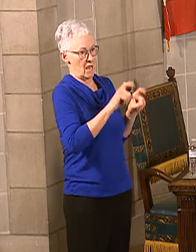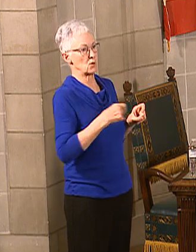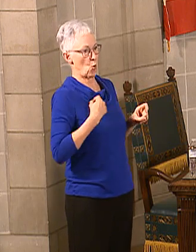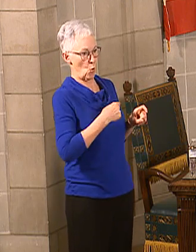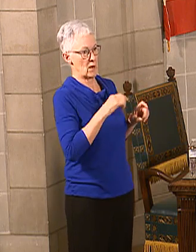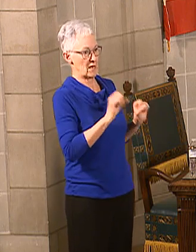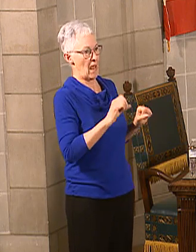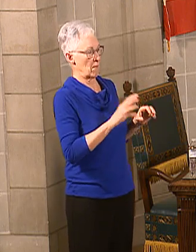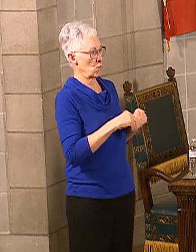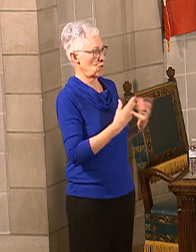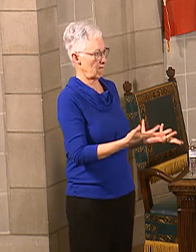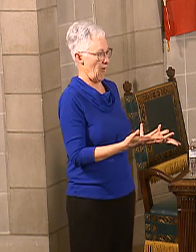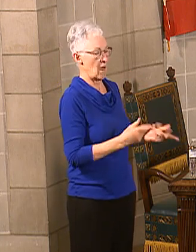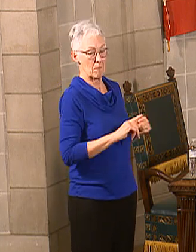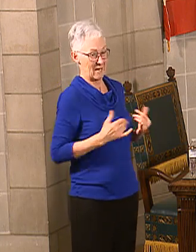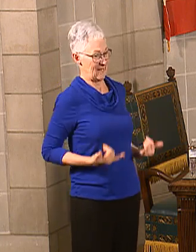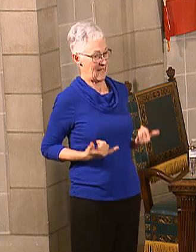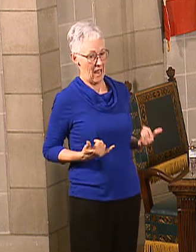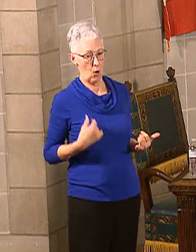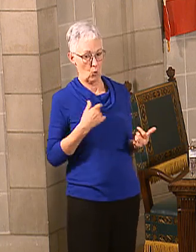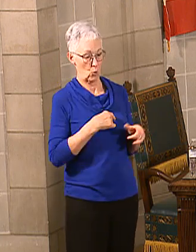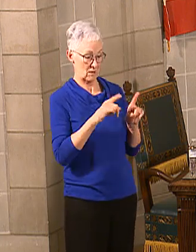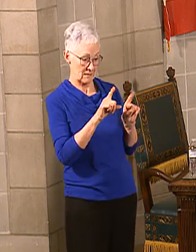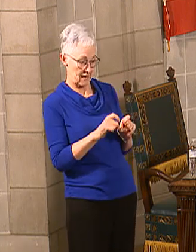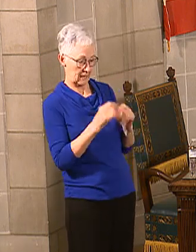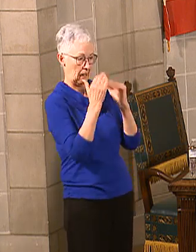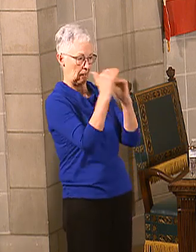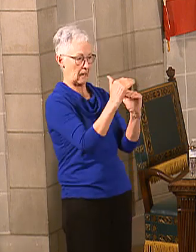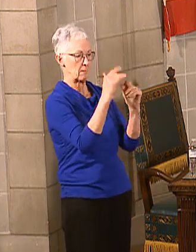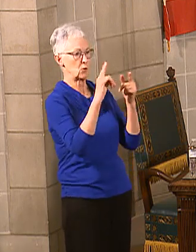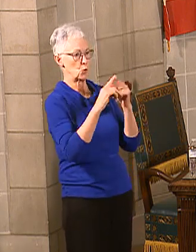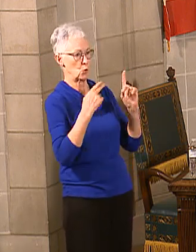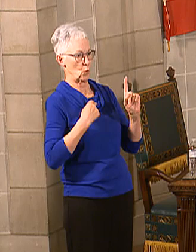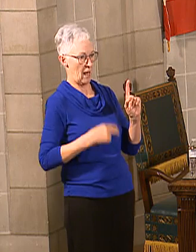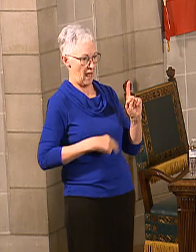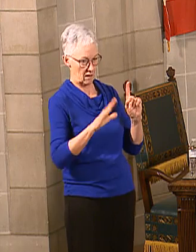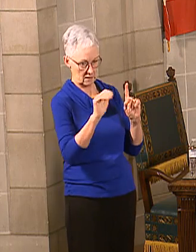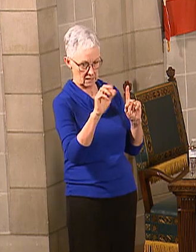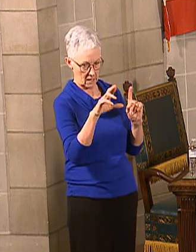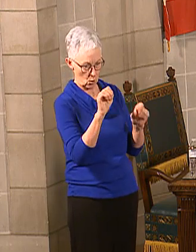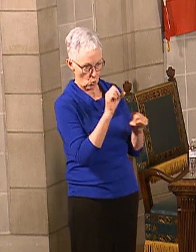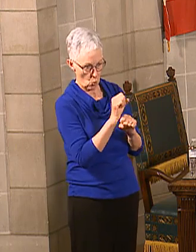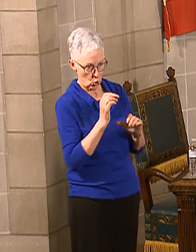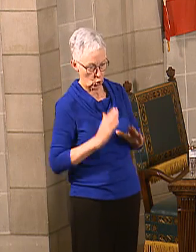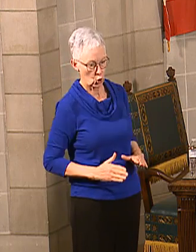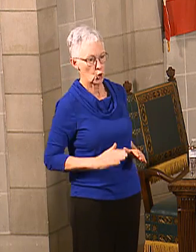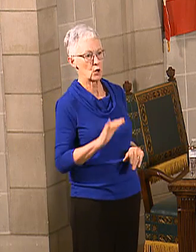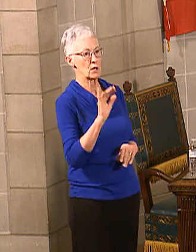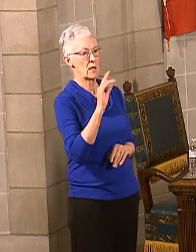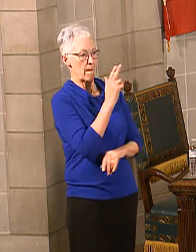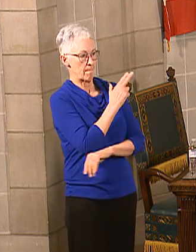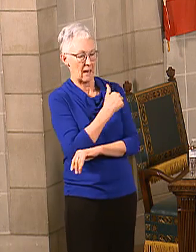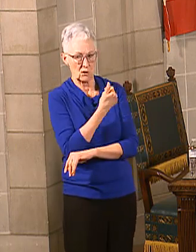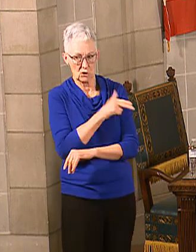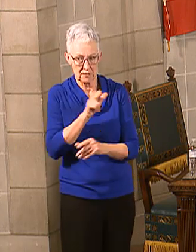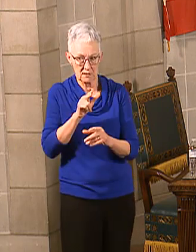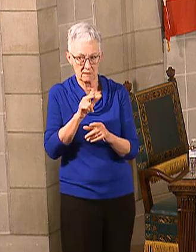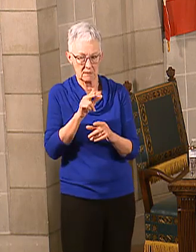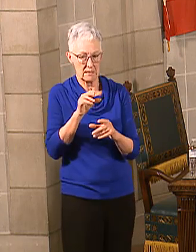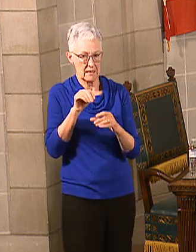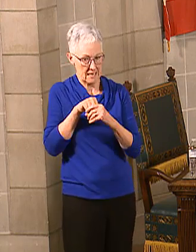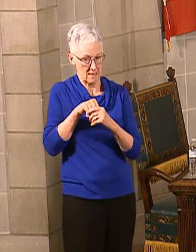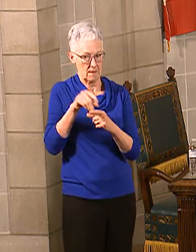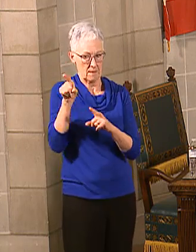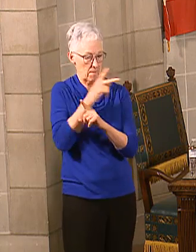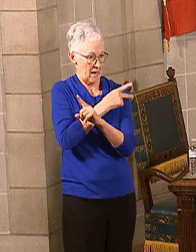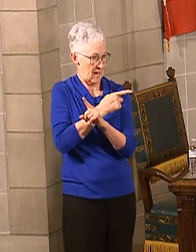for healthcare workers, long-term care residents, the inpatients in the hospitals, which is we're starting to see a little bit more people coming in